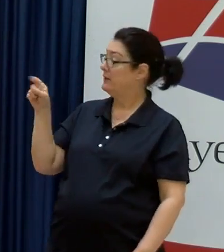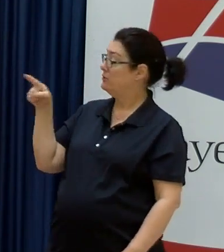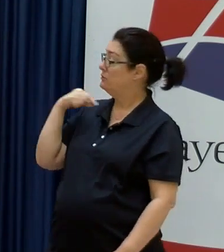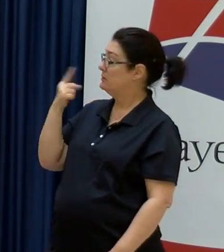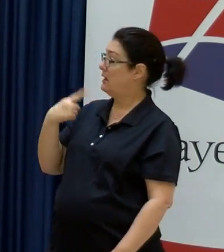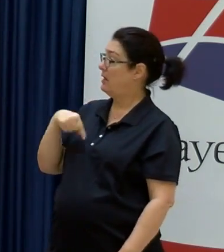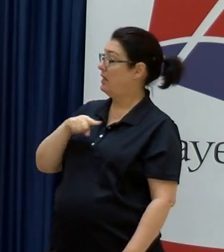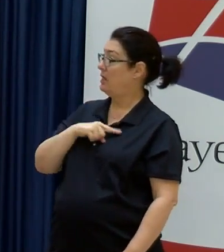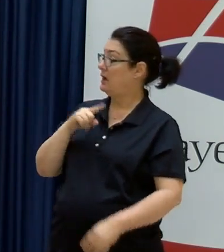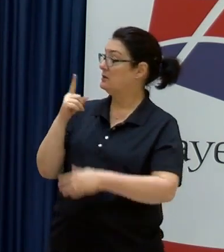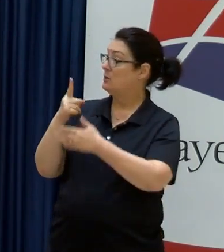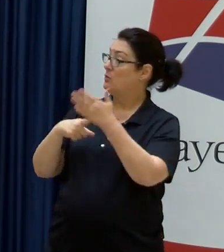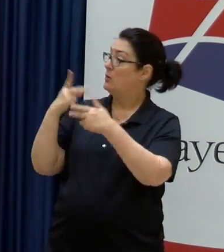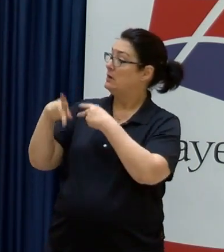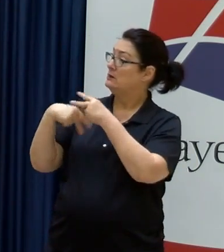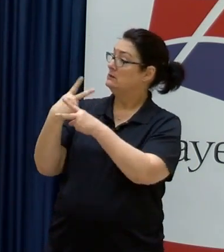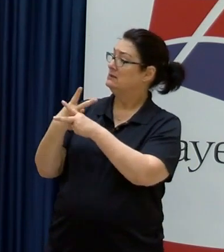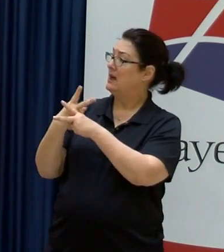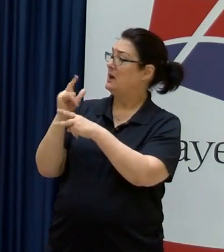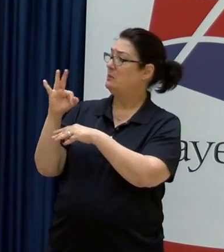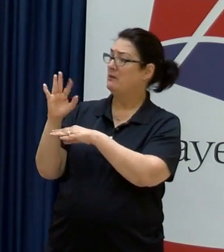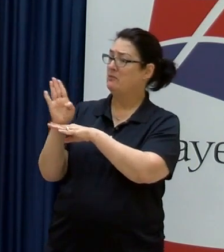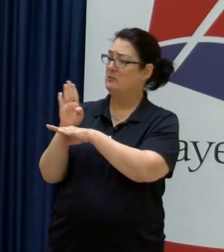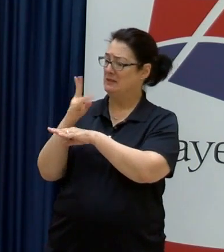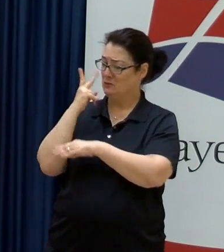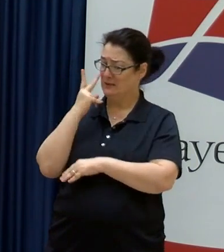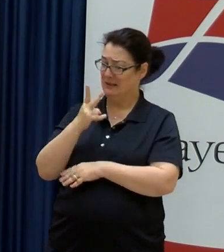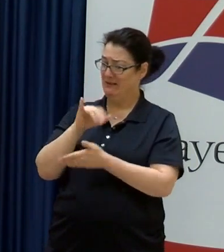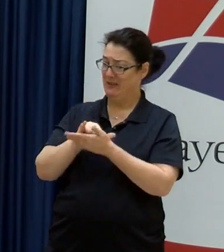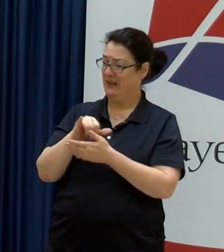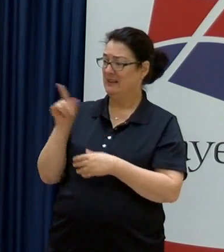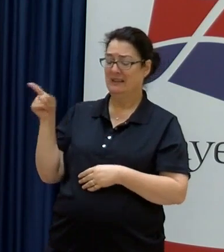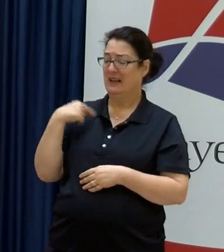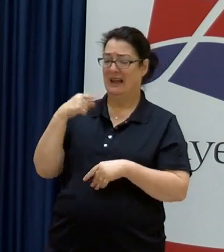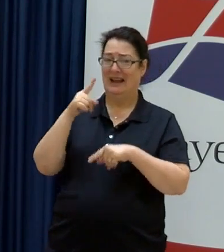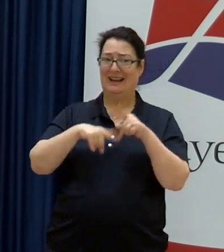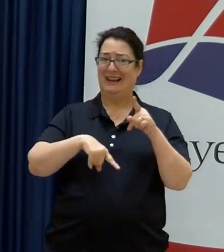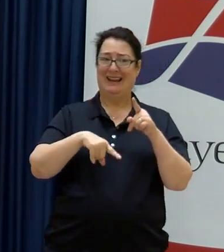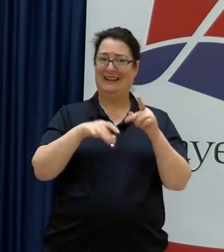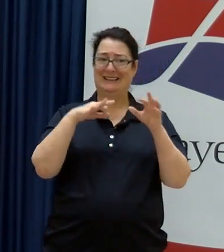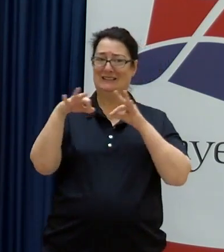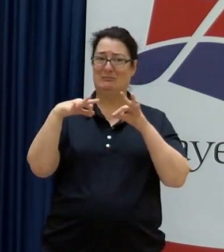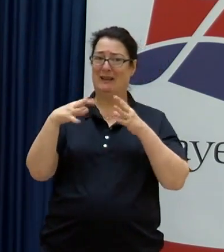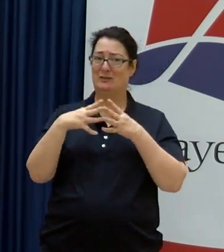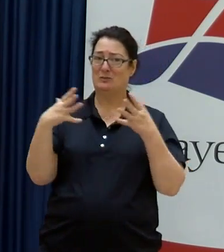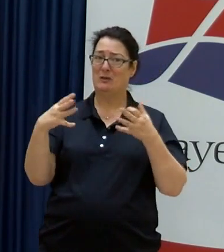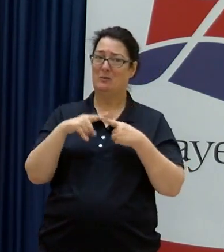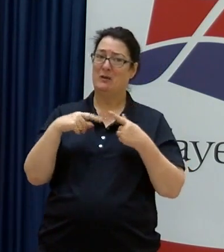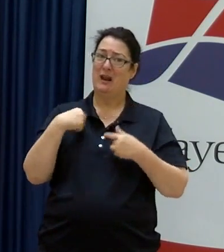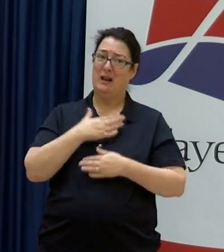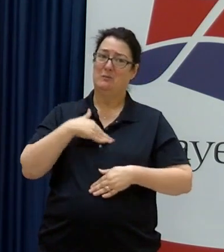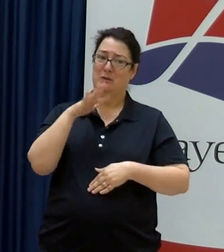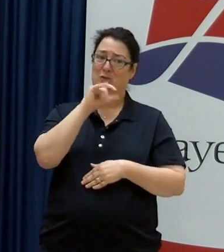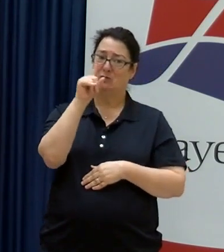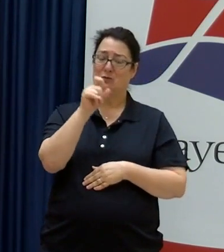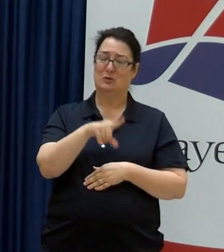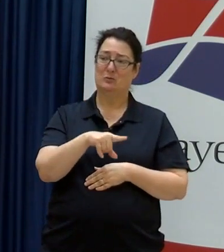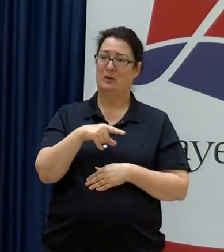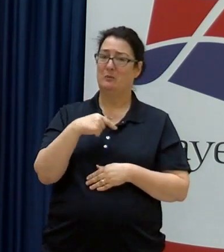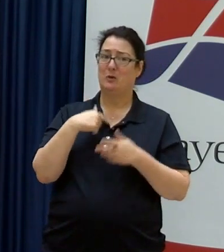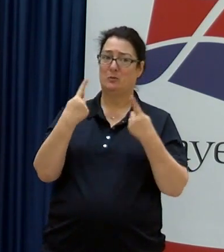where, what type of industry we're seeing these clusters at? I can't elaborate too much, Chris. I appreciate the question, but we'll try to